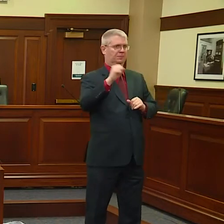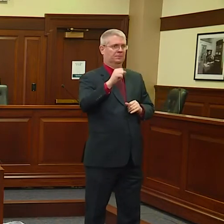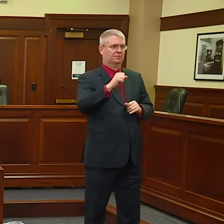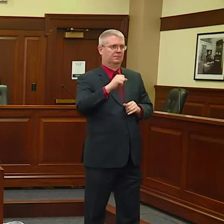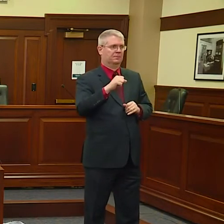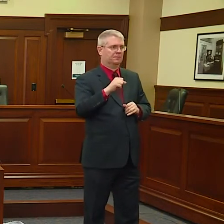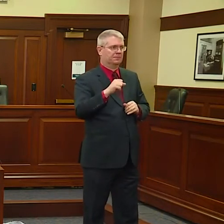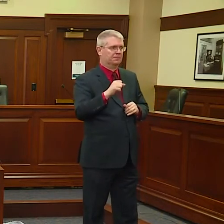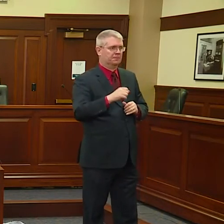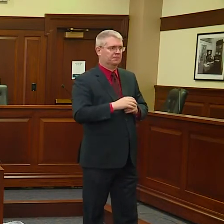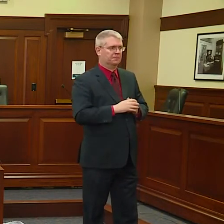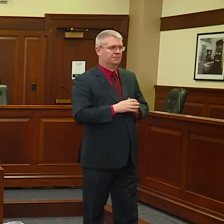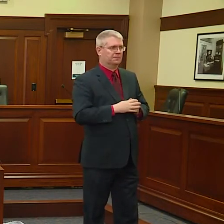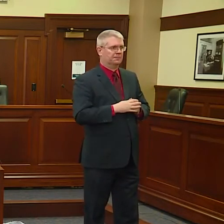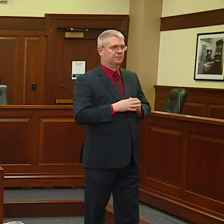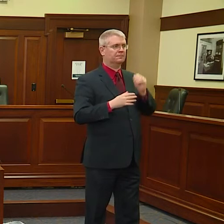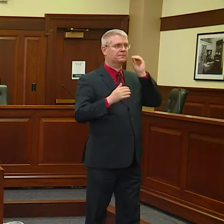about